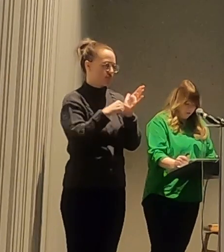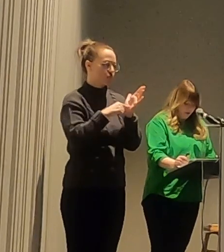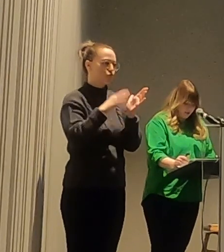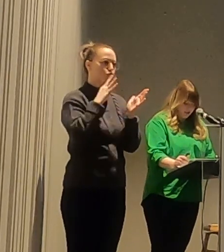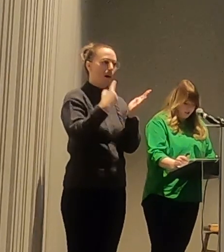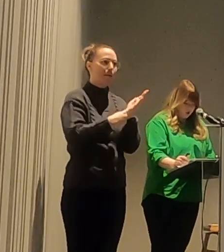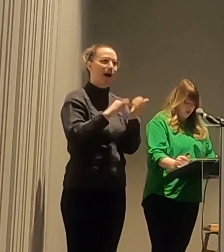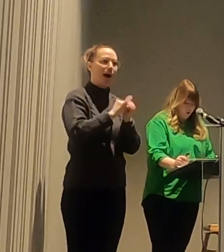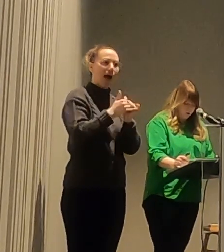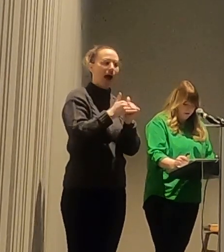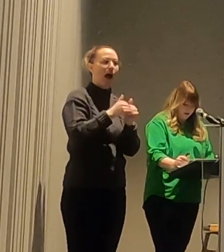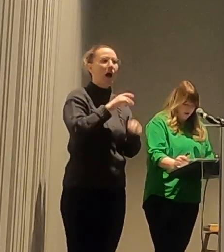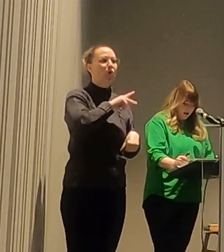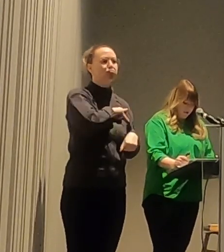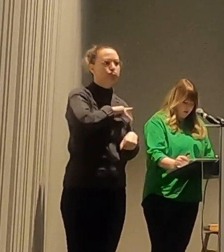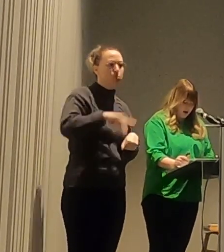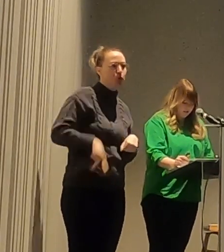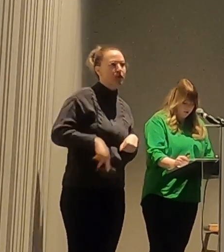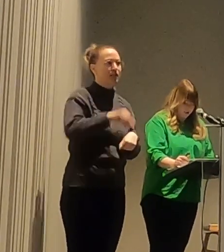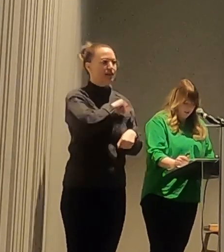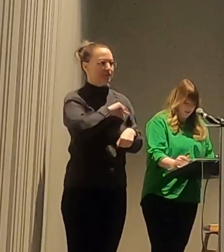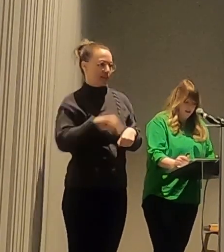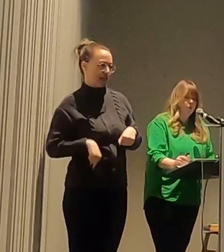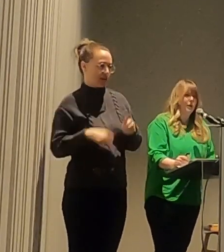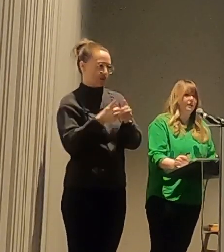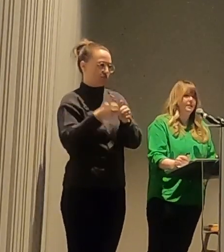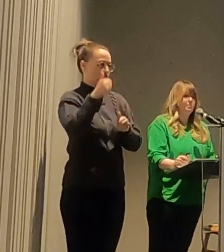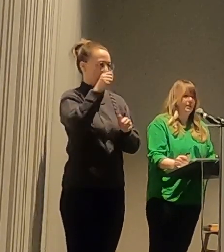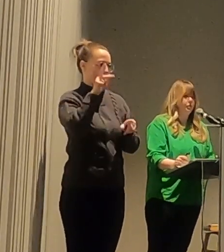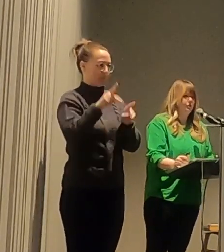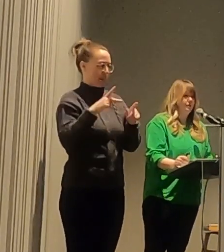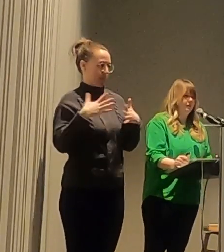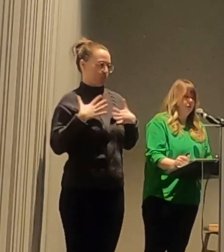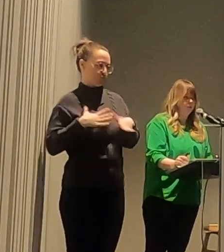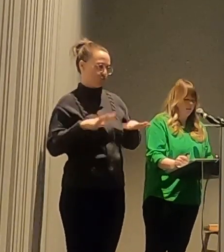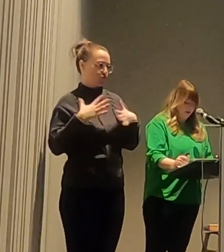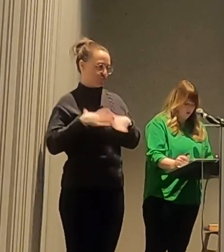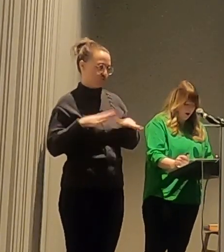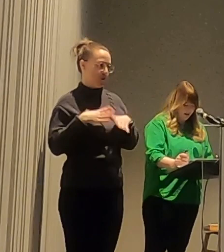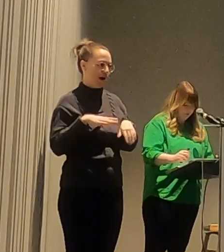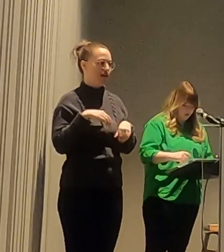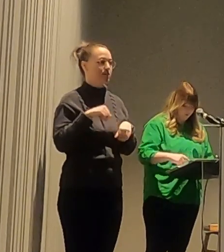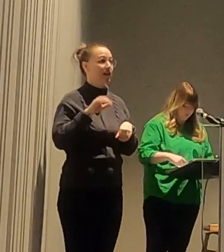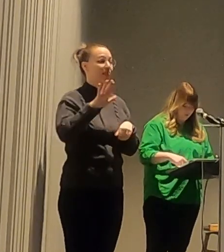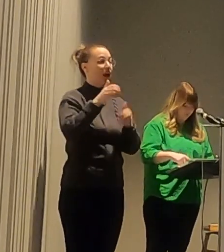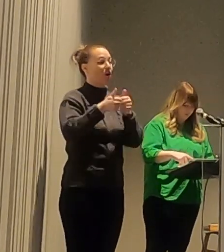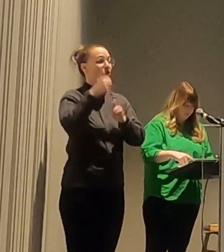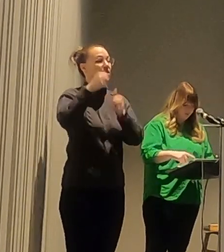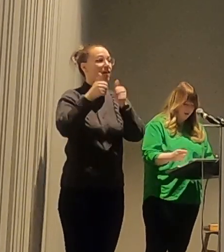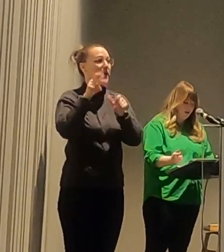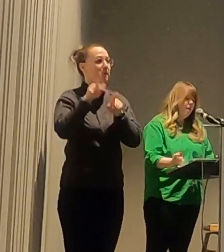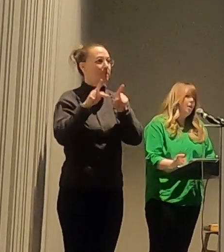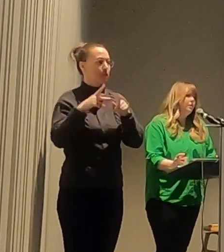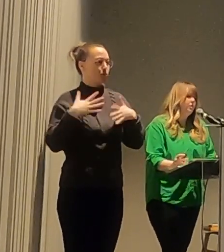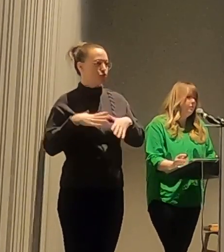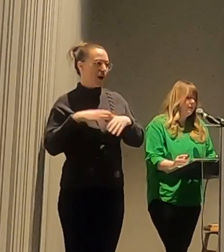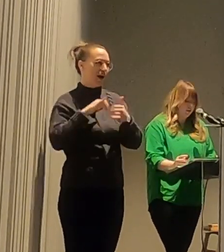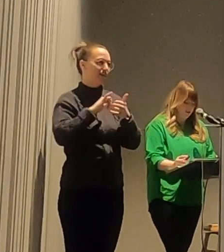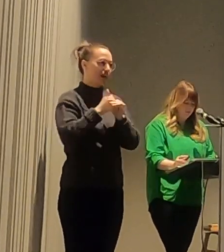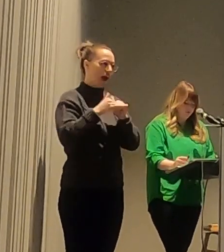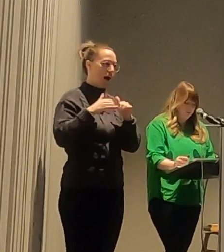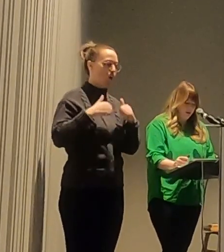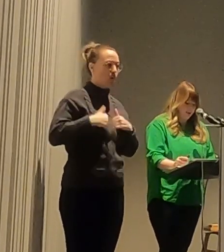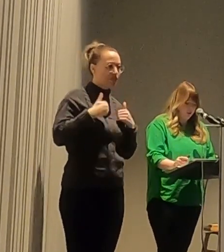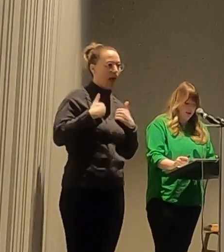emperors, princes, noblemen, their consorts, as well as Manchu officials and their wives. The